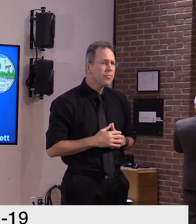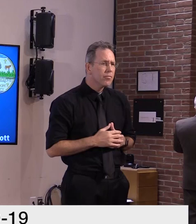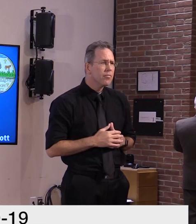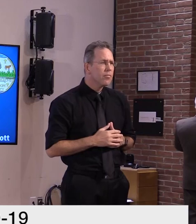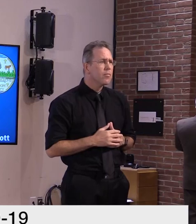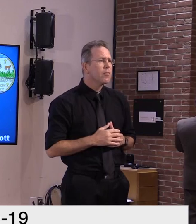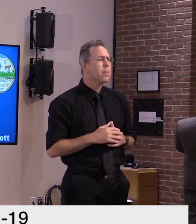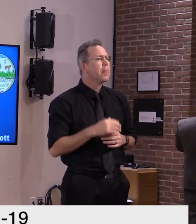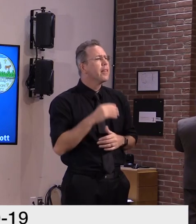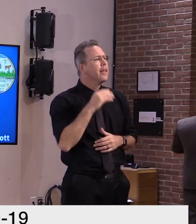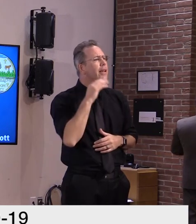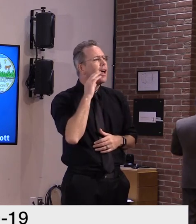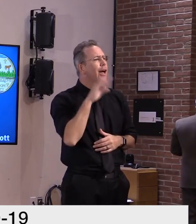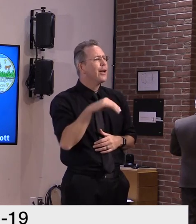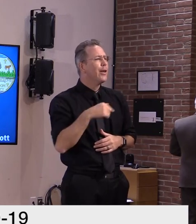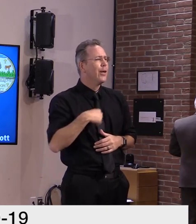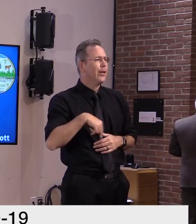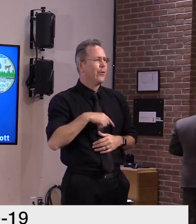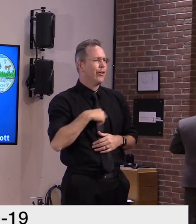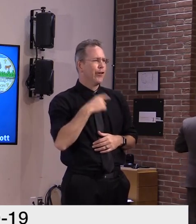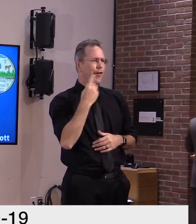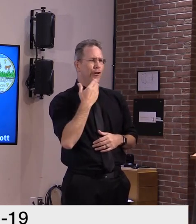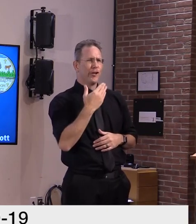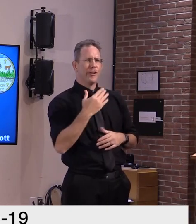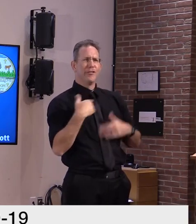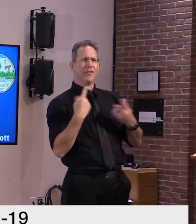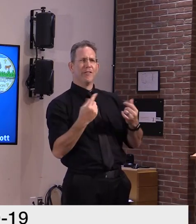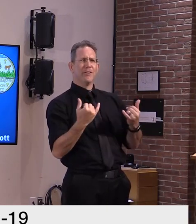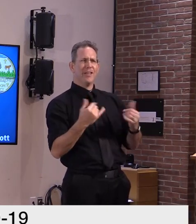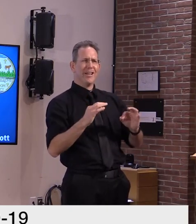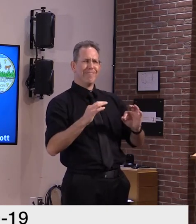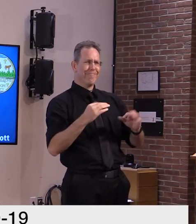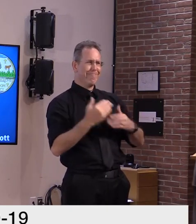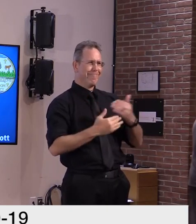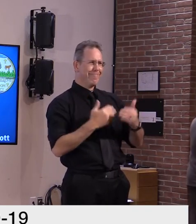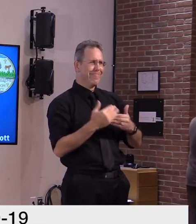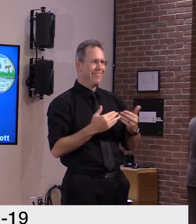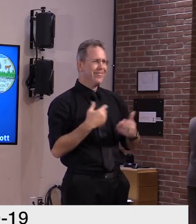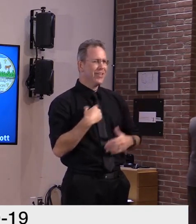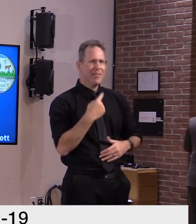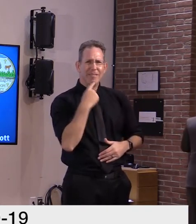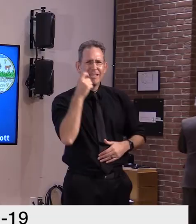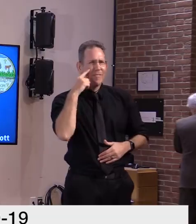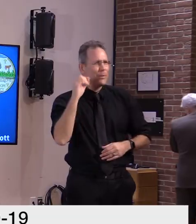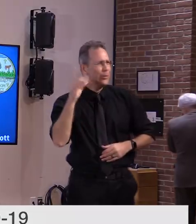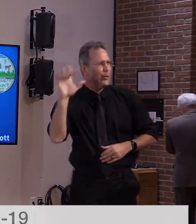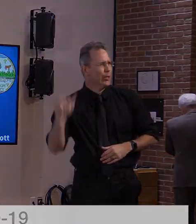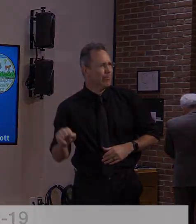really good today, but we will definitely have the governor back on Friday.